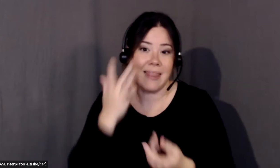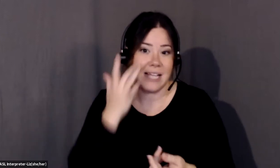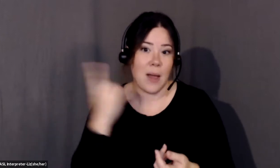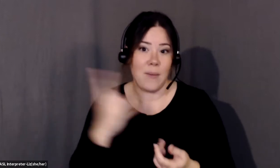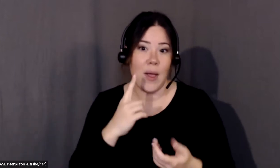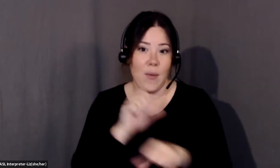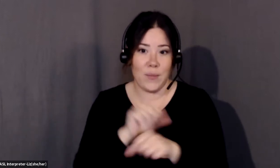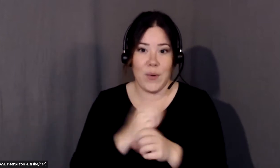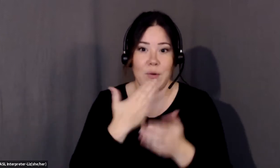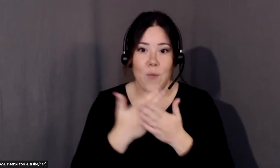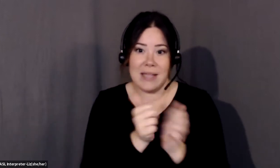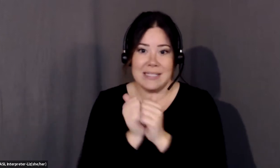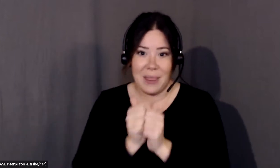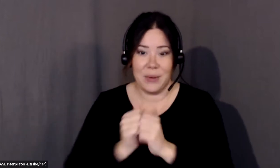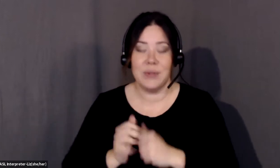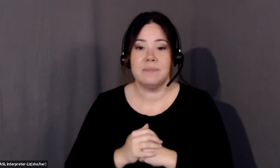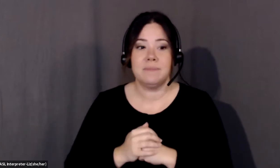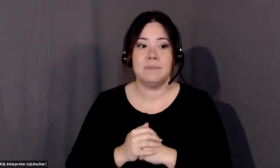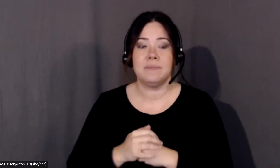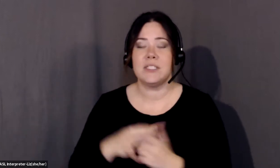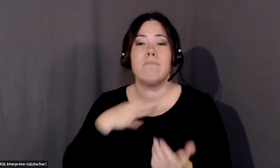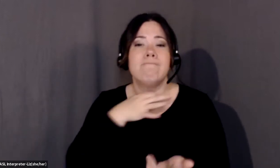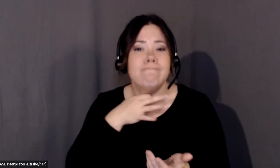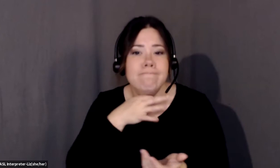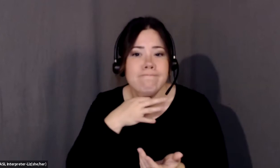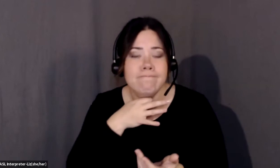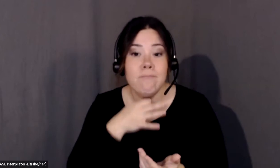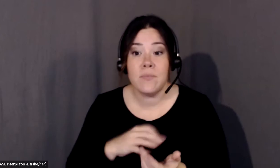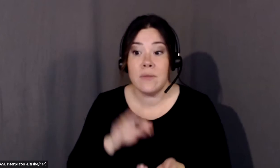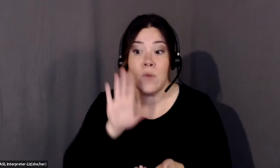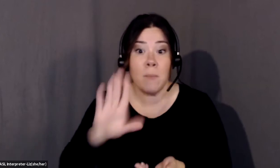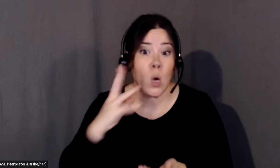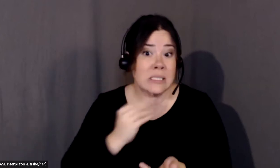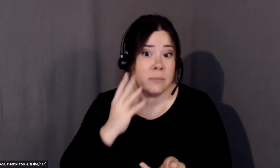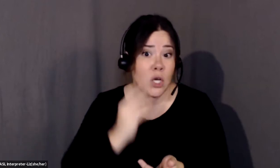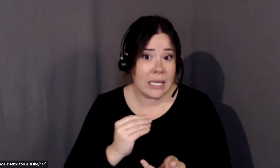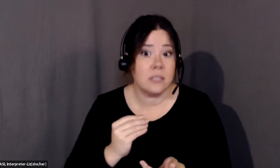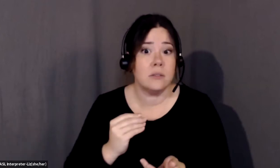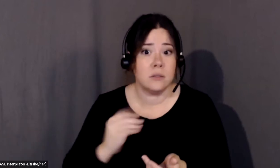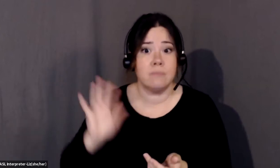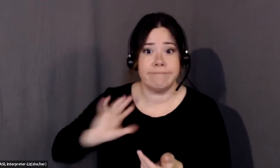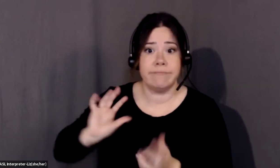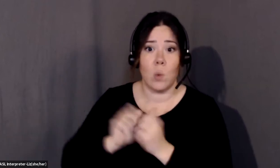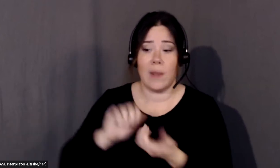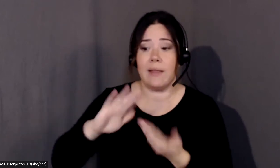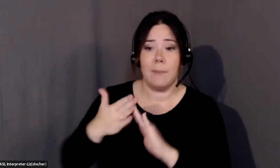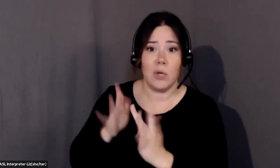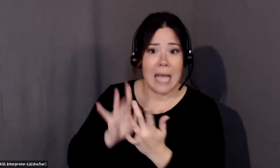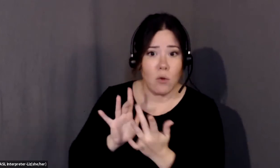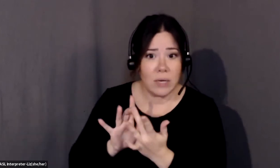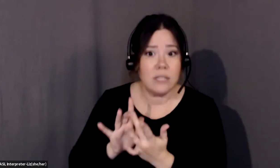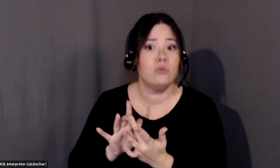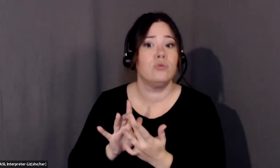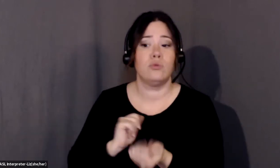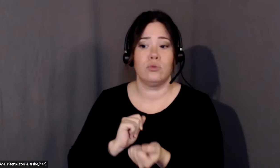well together. So we want to know from your past experience with community outreach and outreaching to